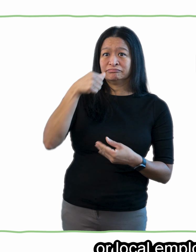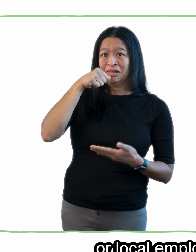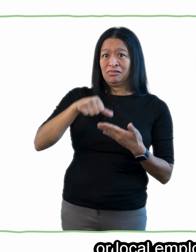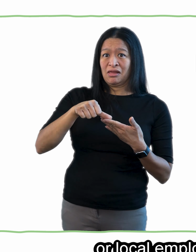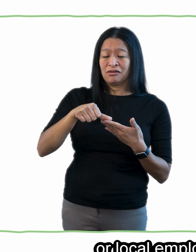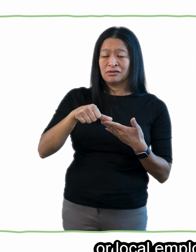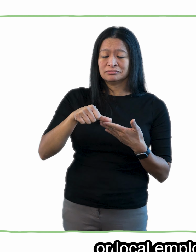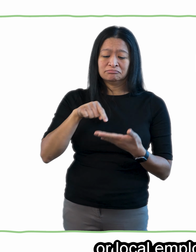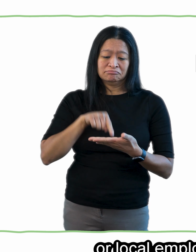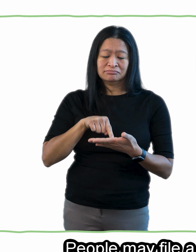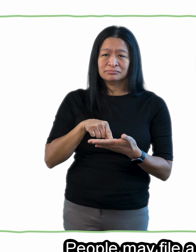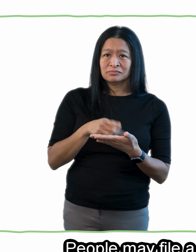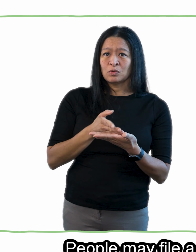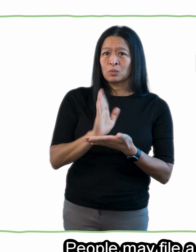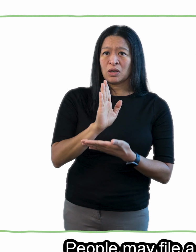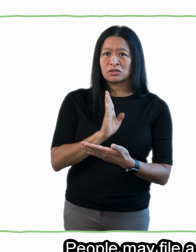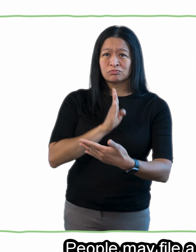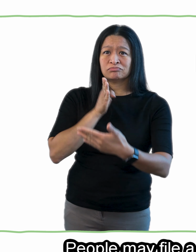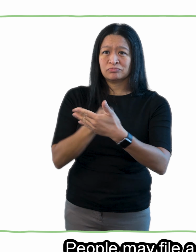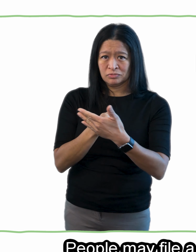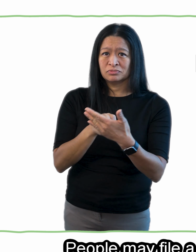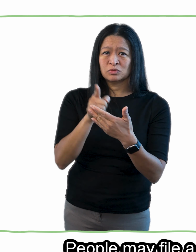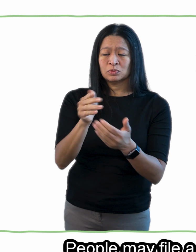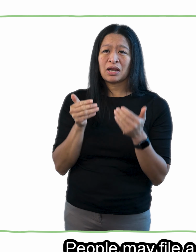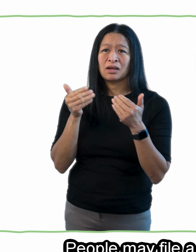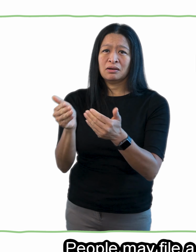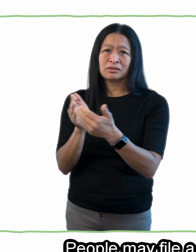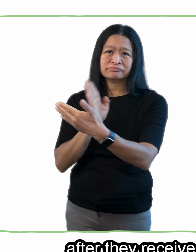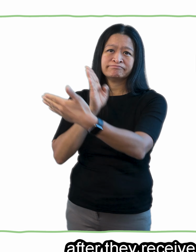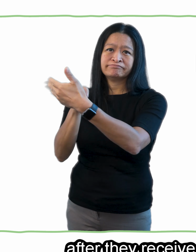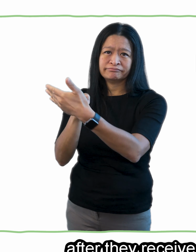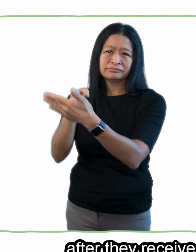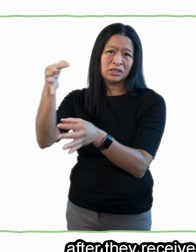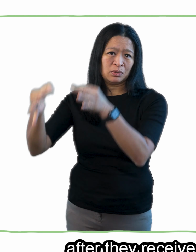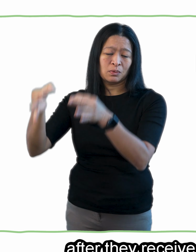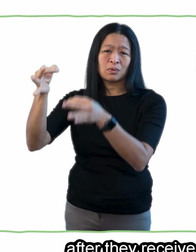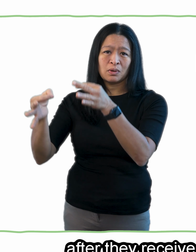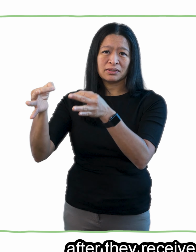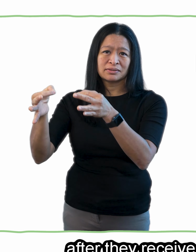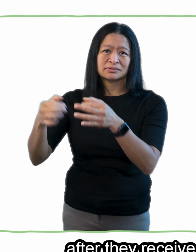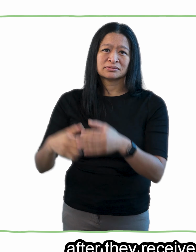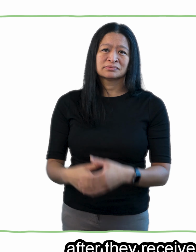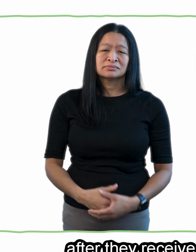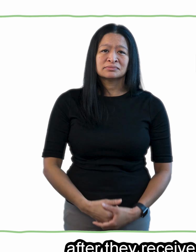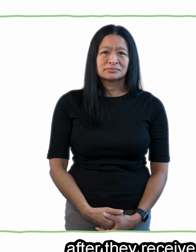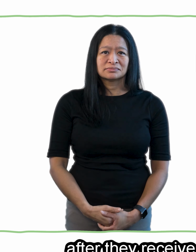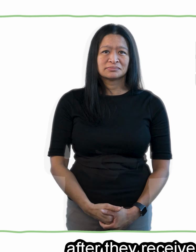practice. People may file a lawsuit in court only after they receive a right to sue letter.